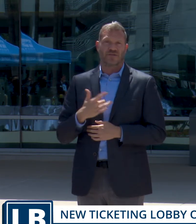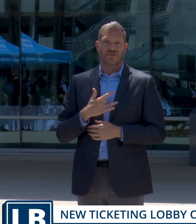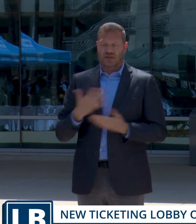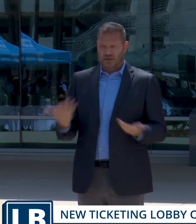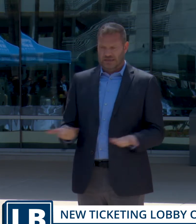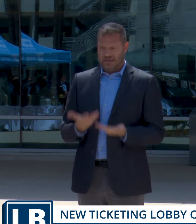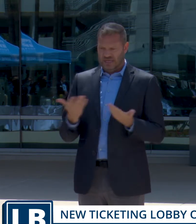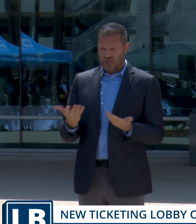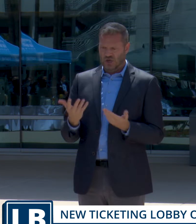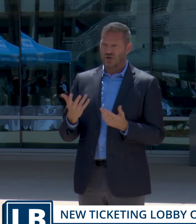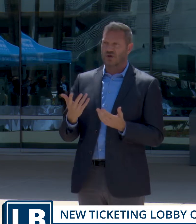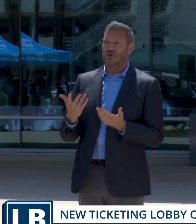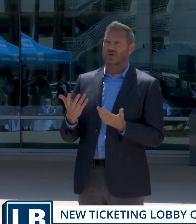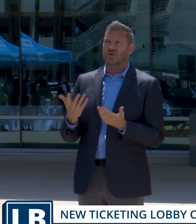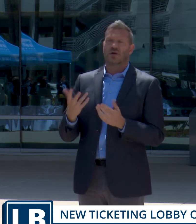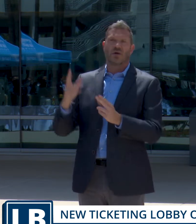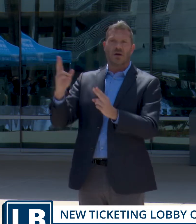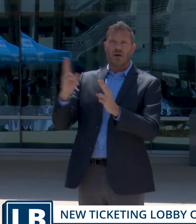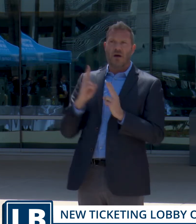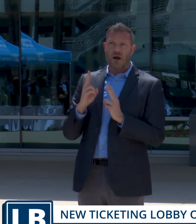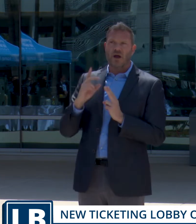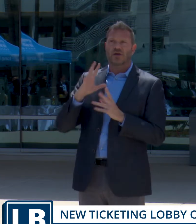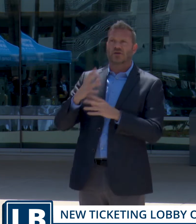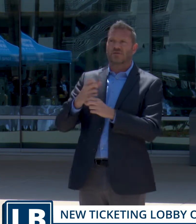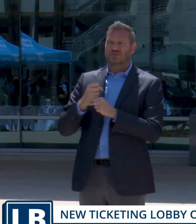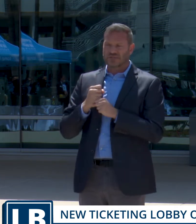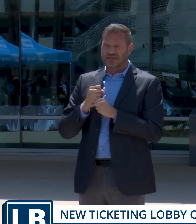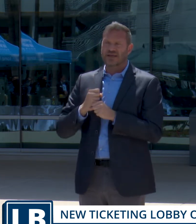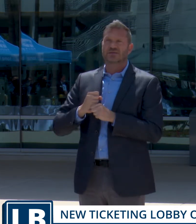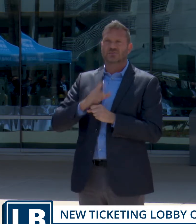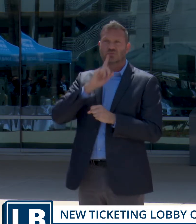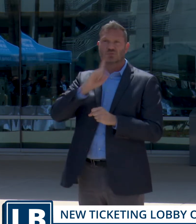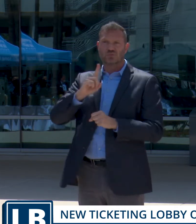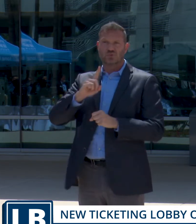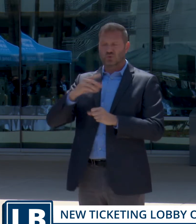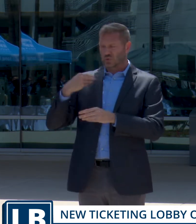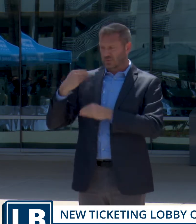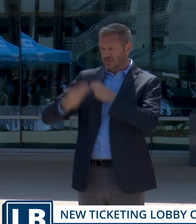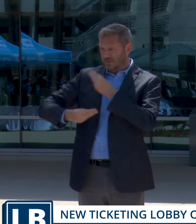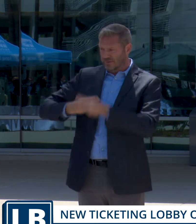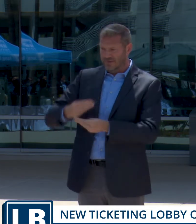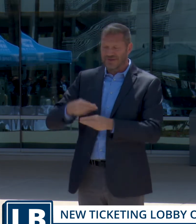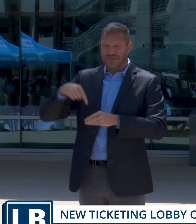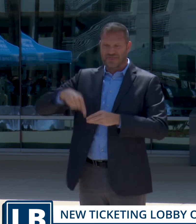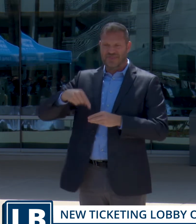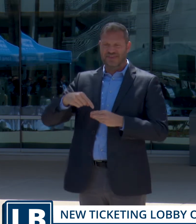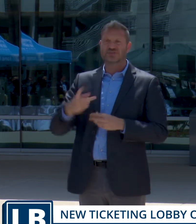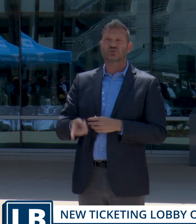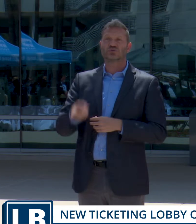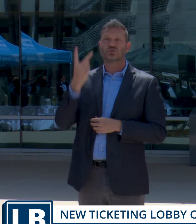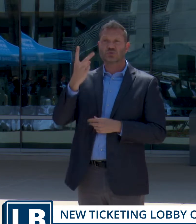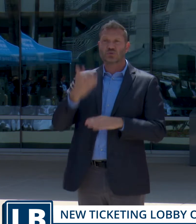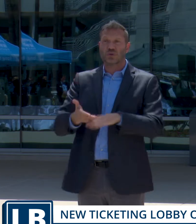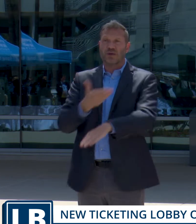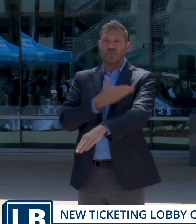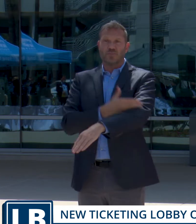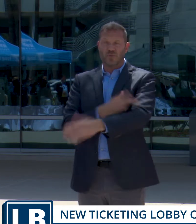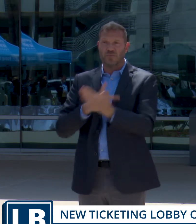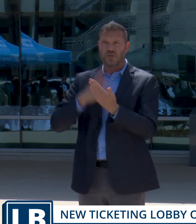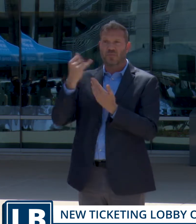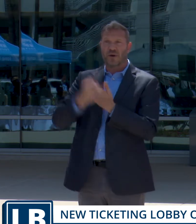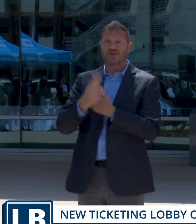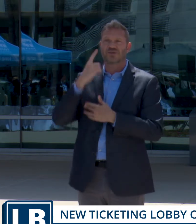Long Beach Airport and now being able to contribute these 2 improvement projects to our aviation